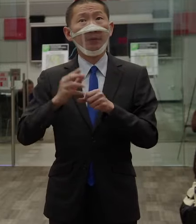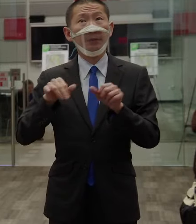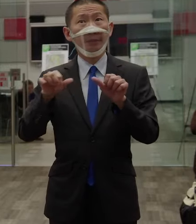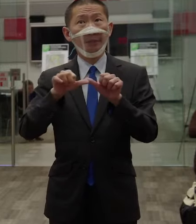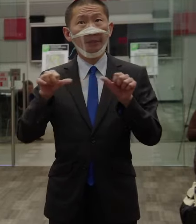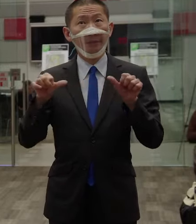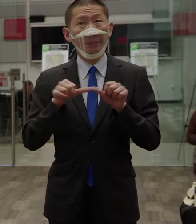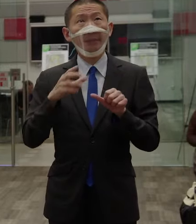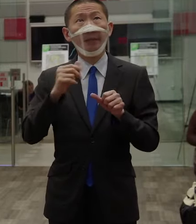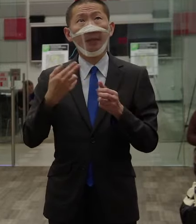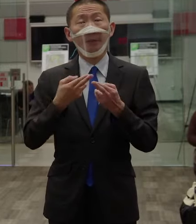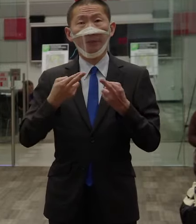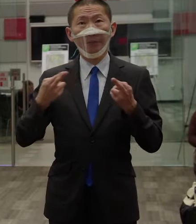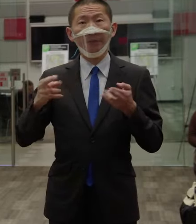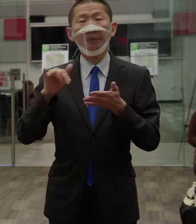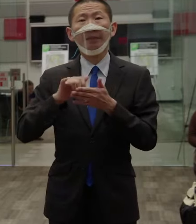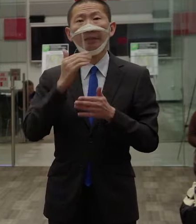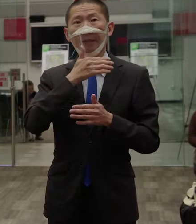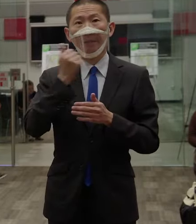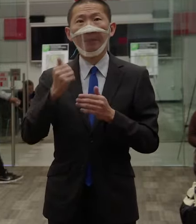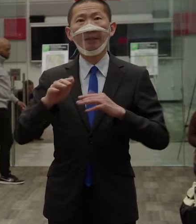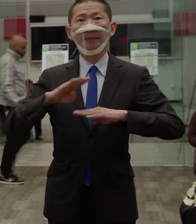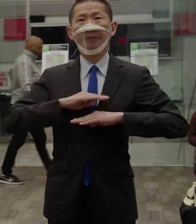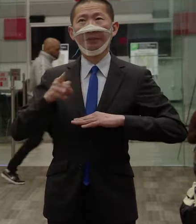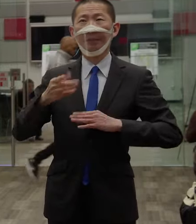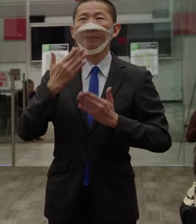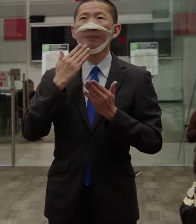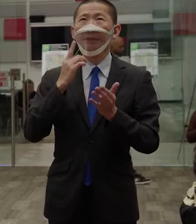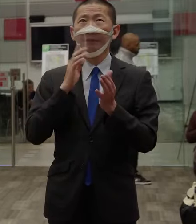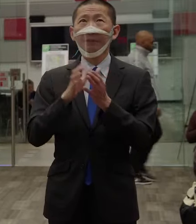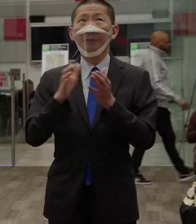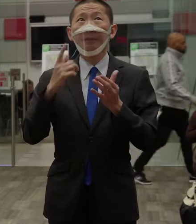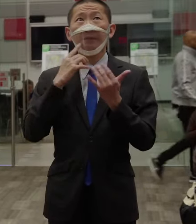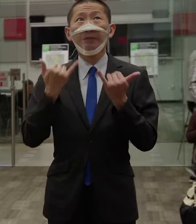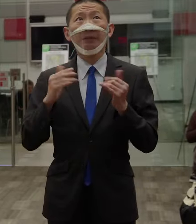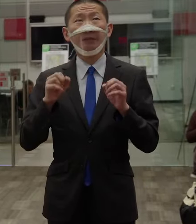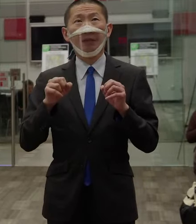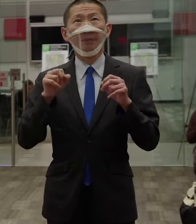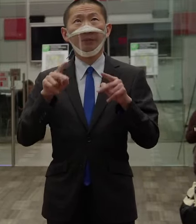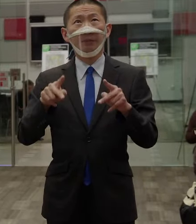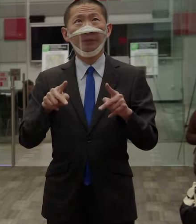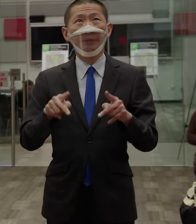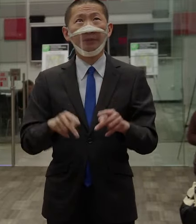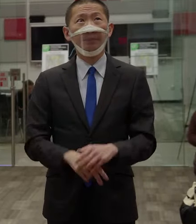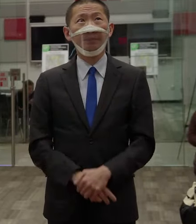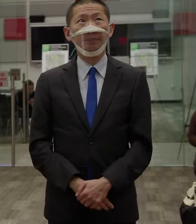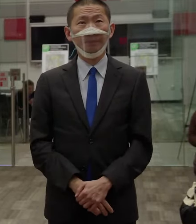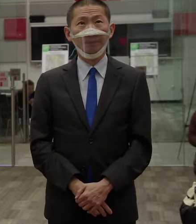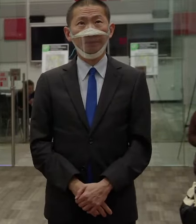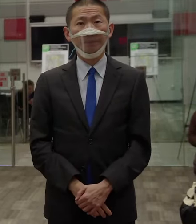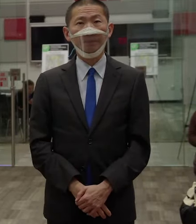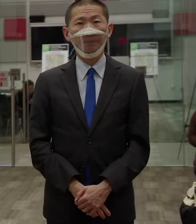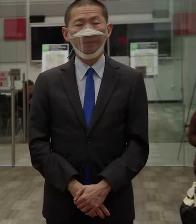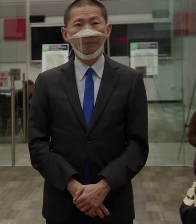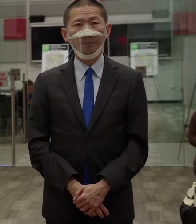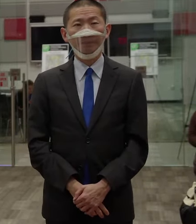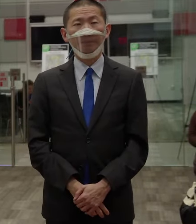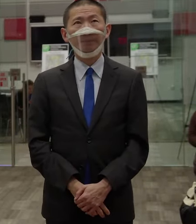space and resources that best suit them. Thank you so much for this opportunity.